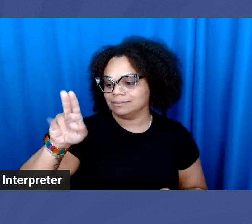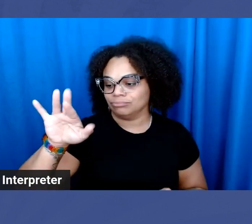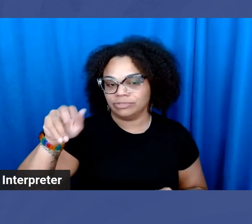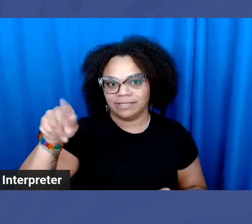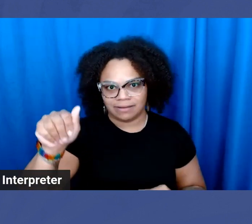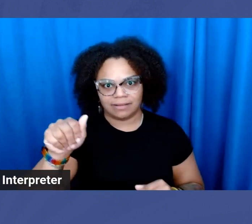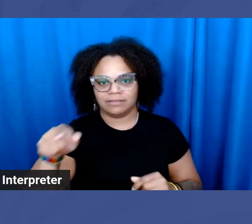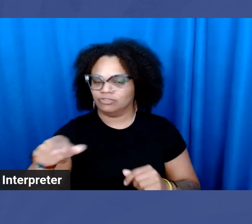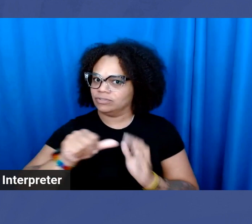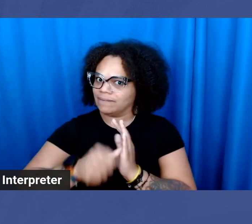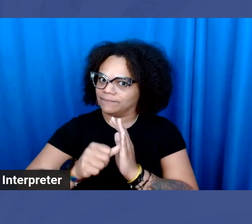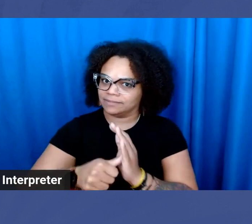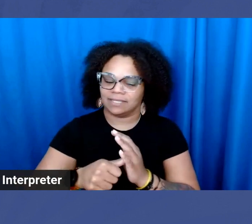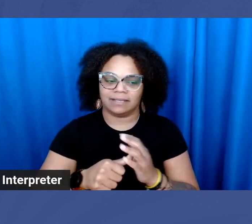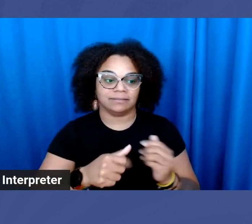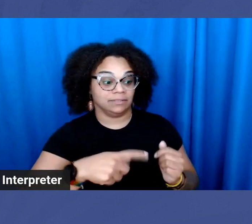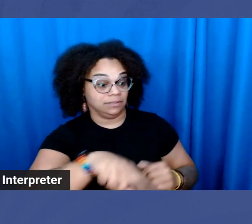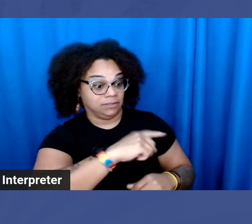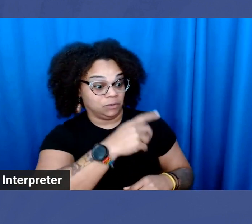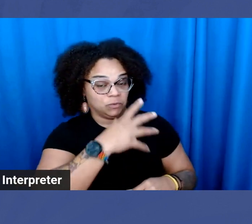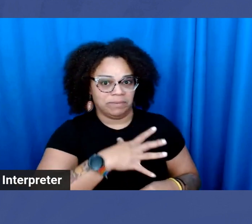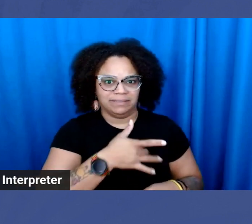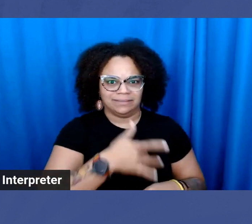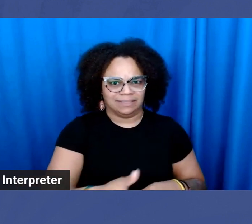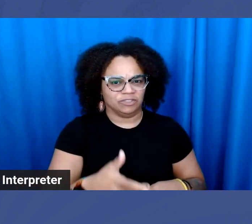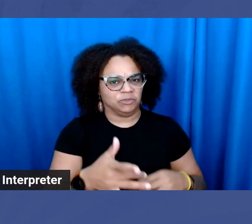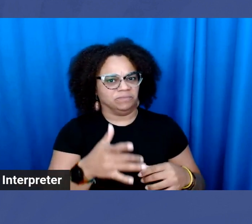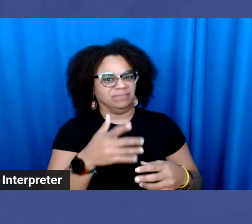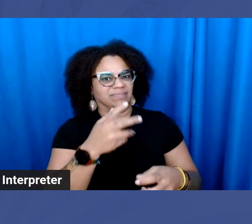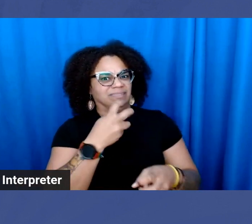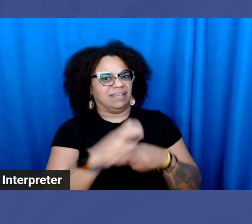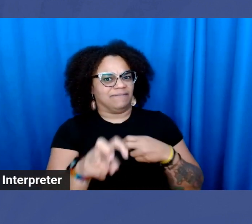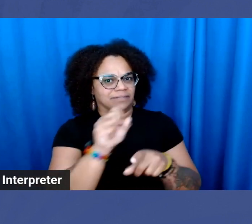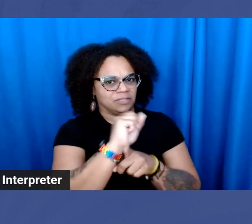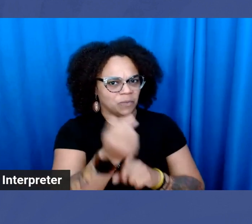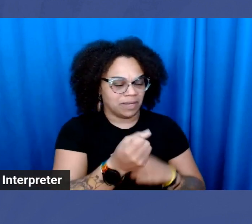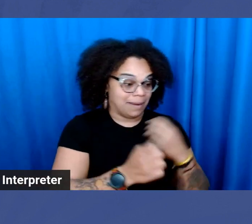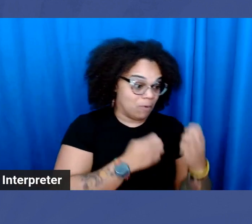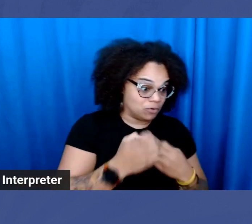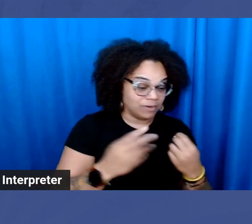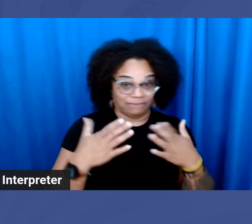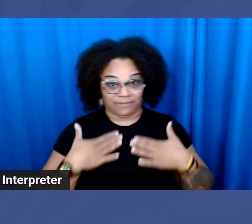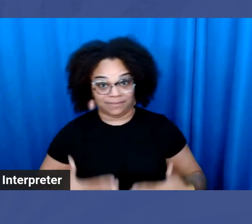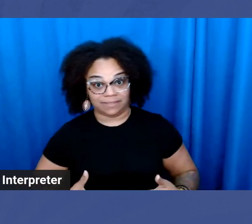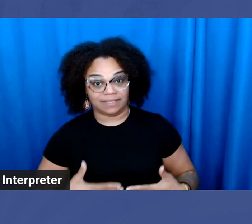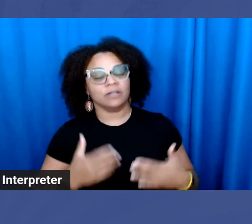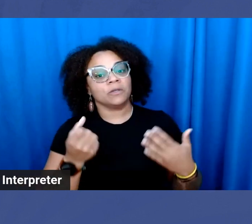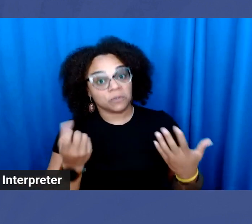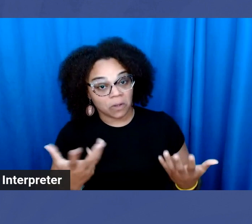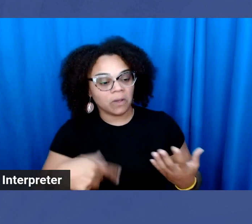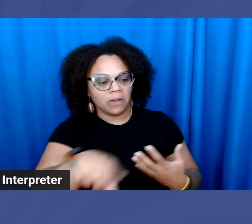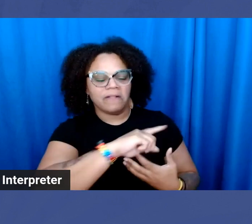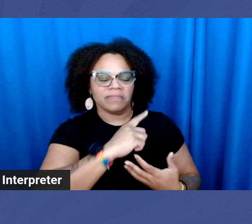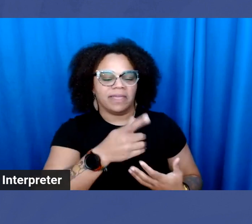vulnerable positions, both emotionally and physically, the women provided one another with intense